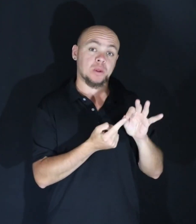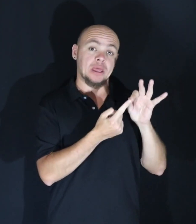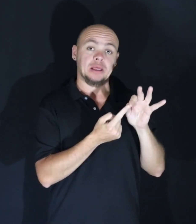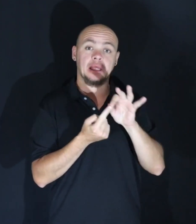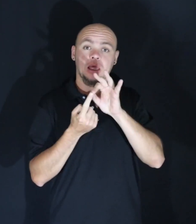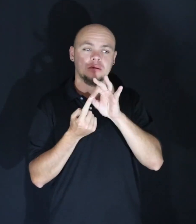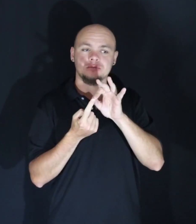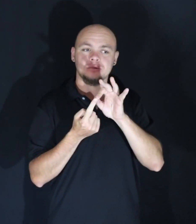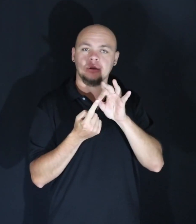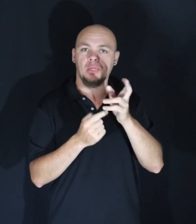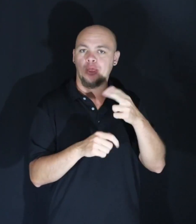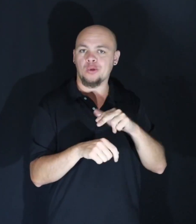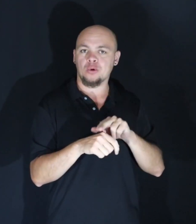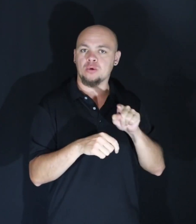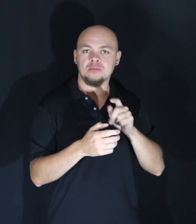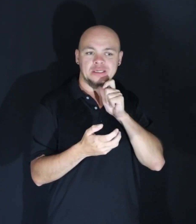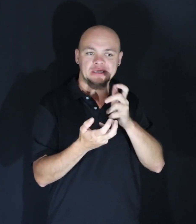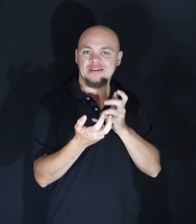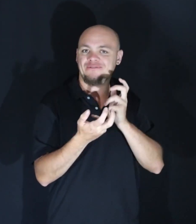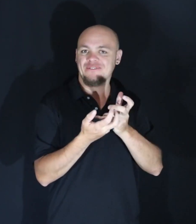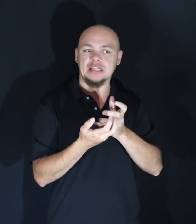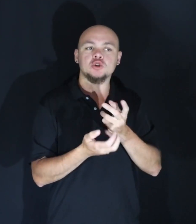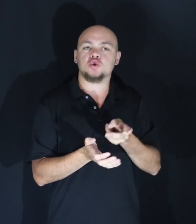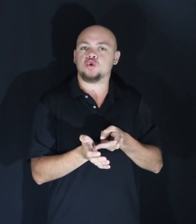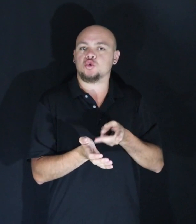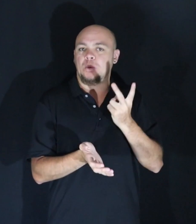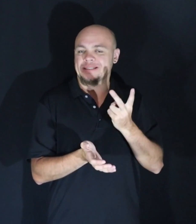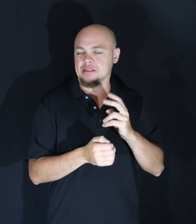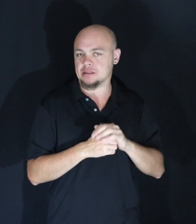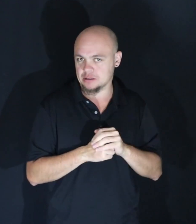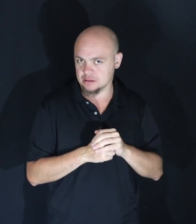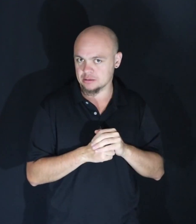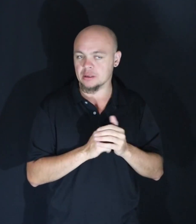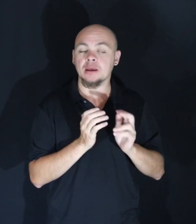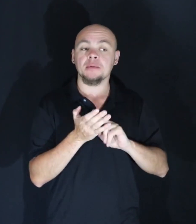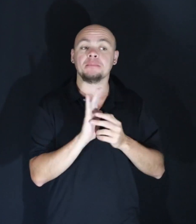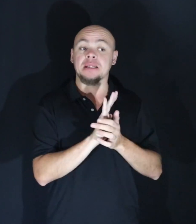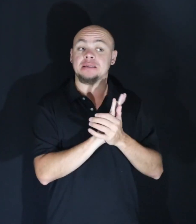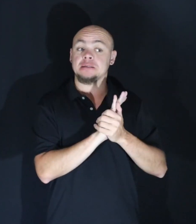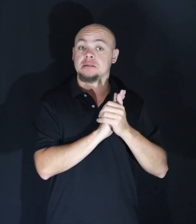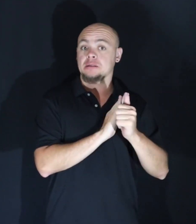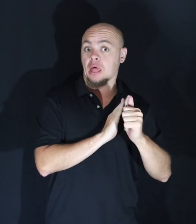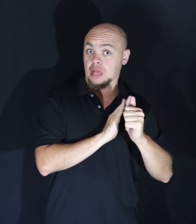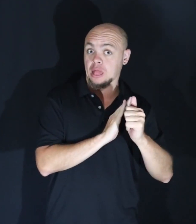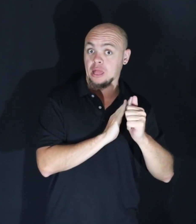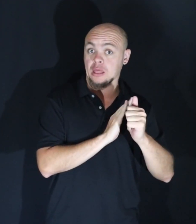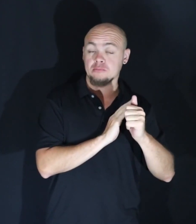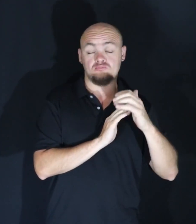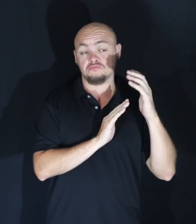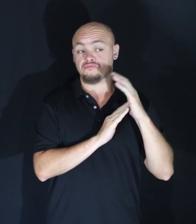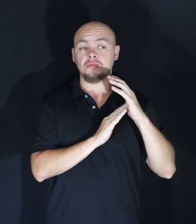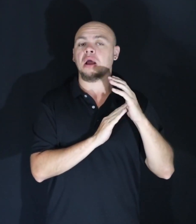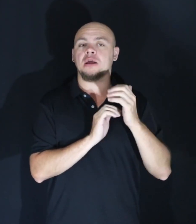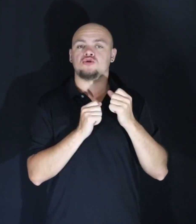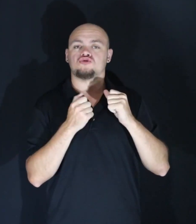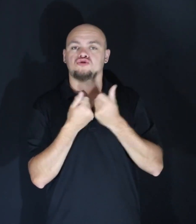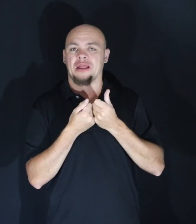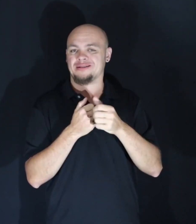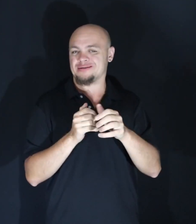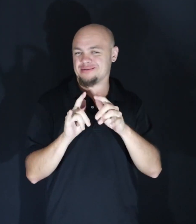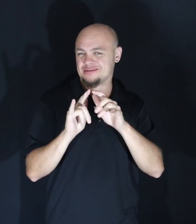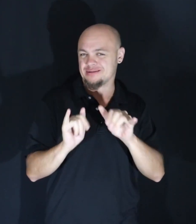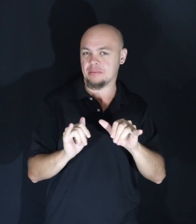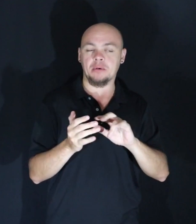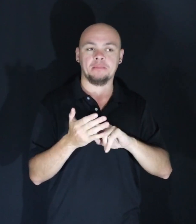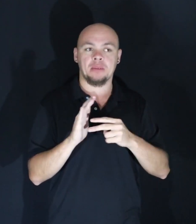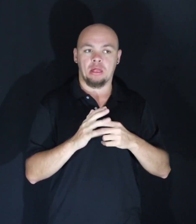the norm. Twice exceptional means having exceptional strengths as well as great challenges. It's an internal